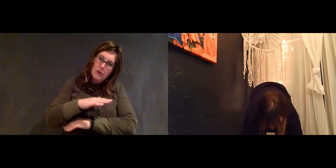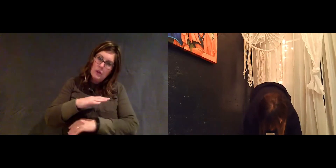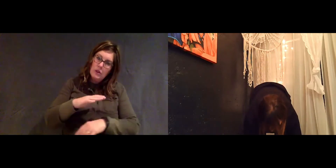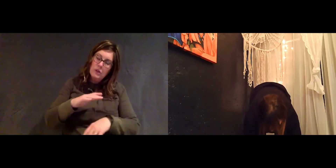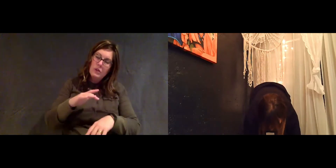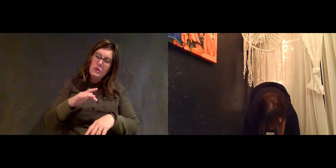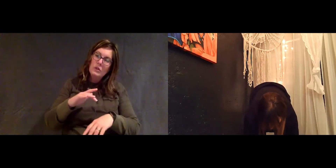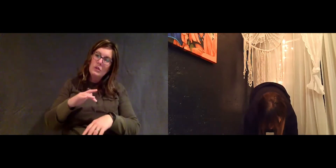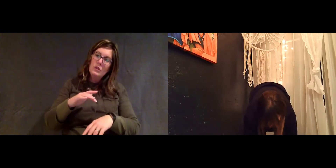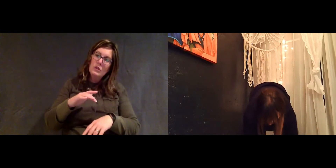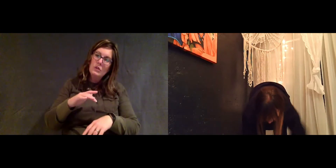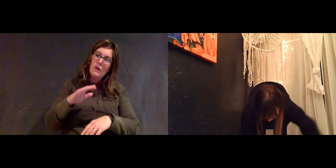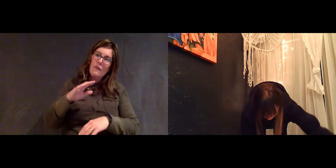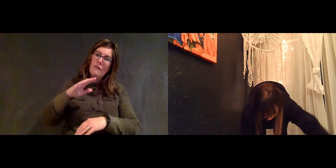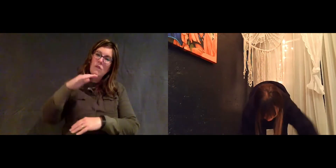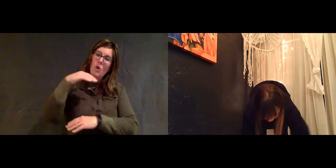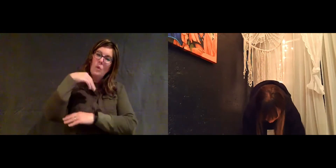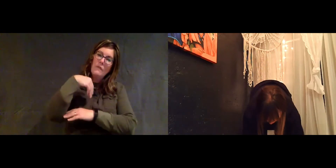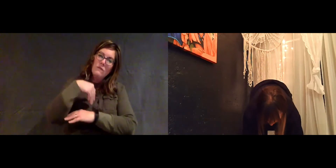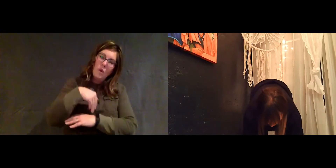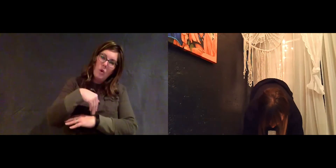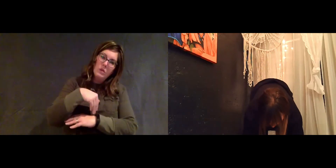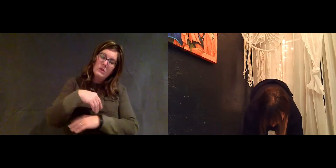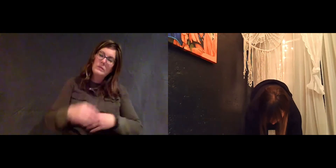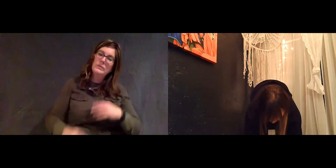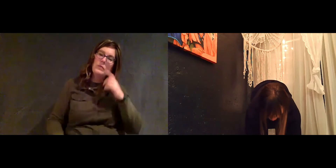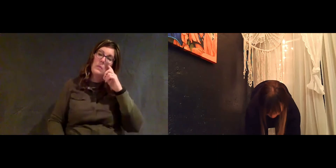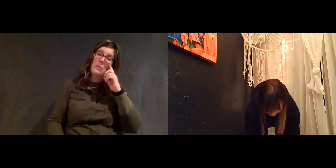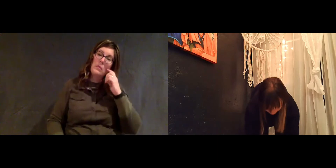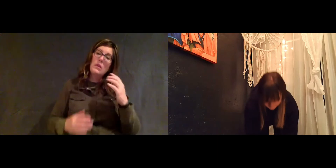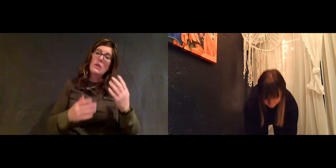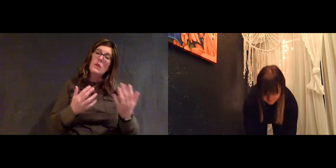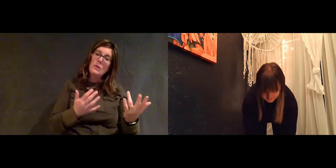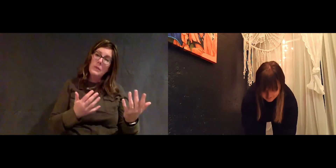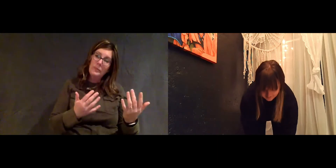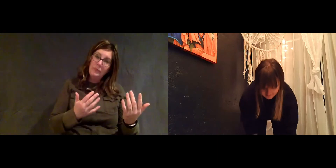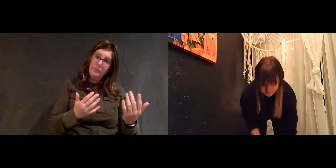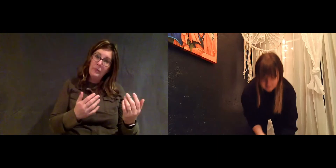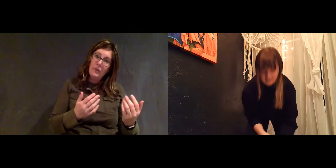forward fold shape. Pause here for a moment.